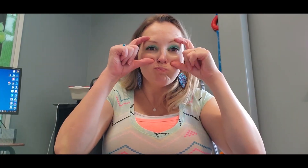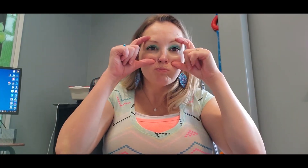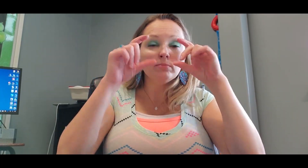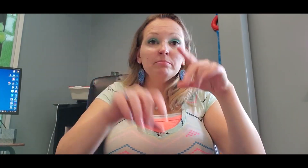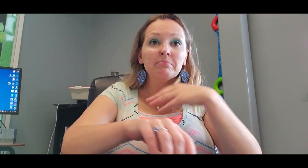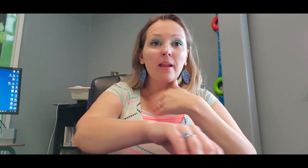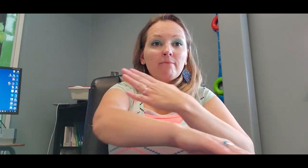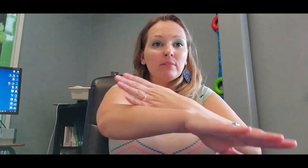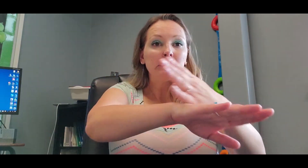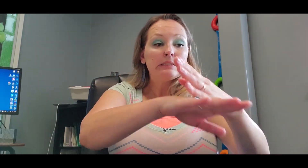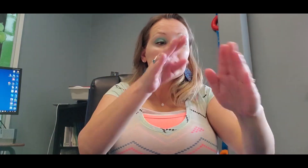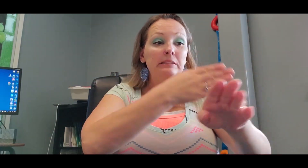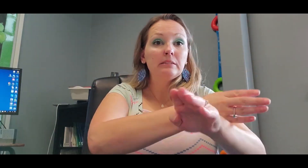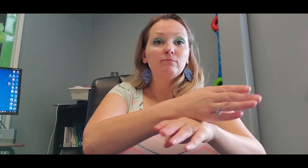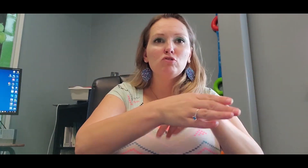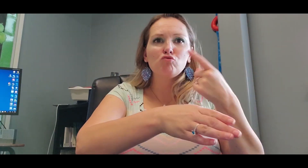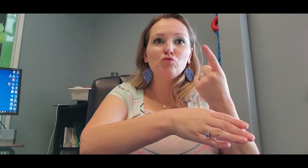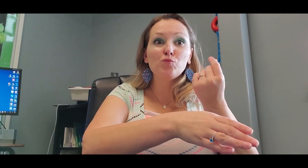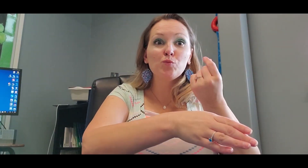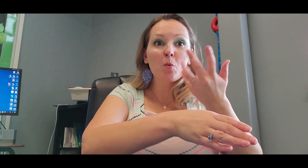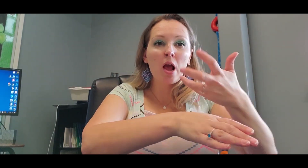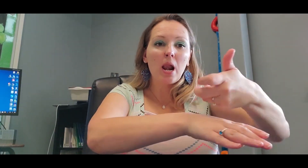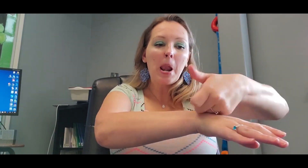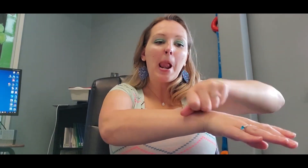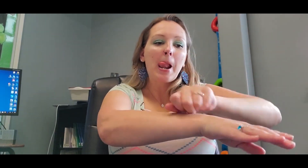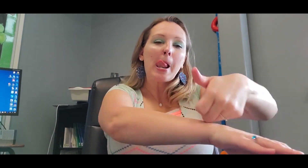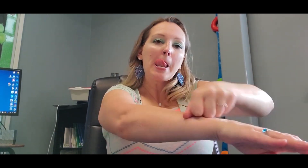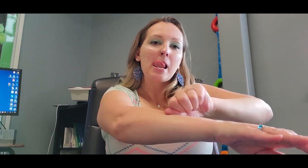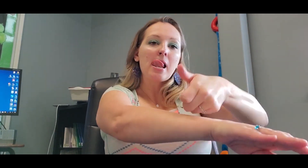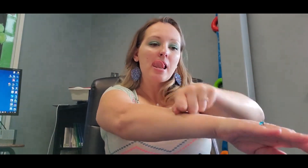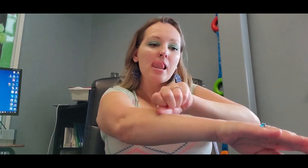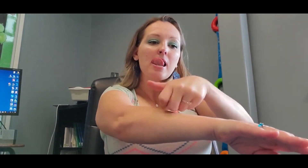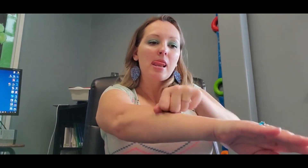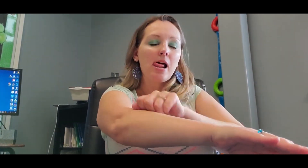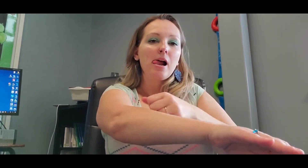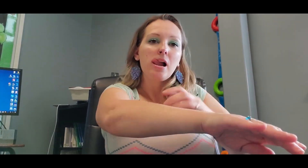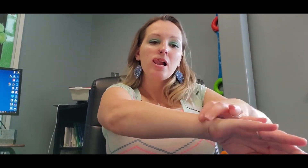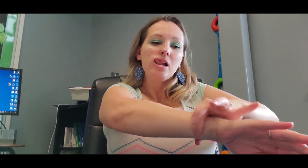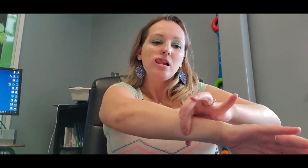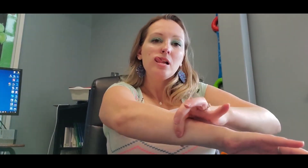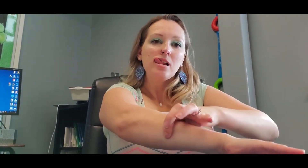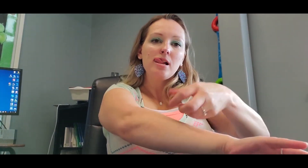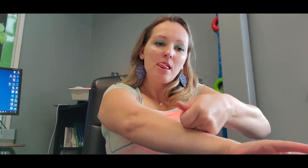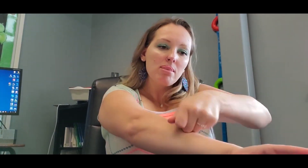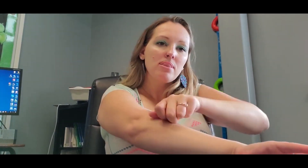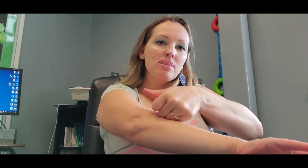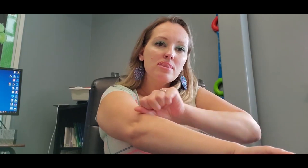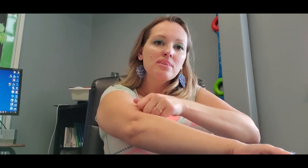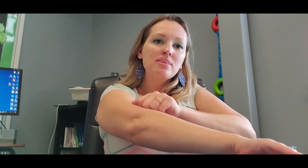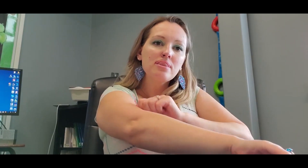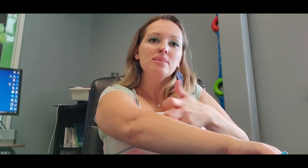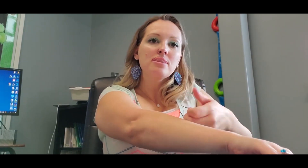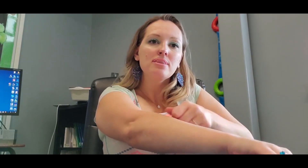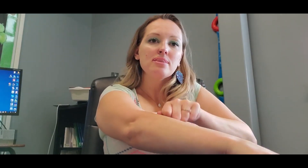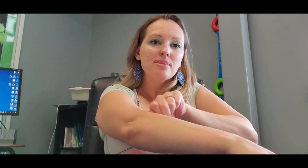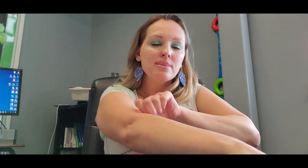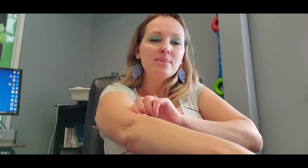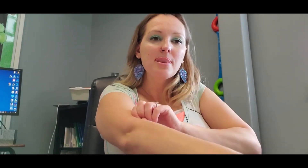There's a girl with blonde hair and black glasses. She has a long sleeve shirt and rolls the sleeves halfway up her